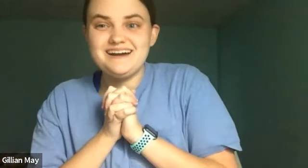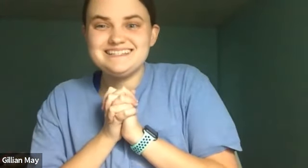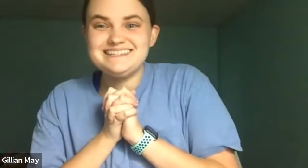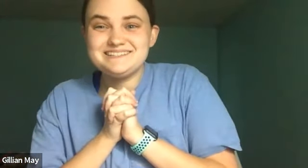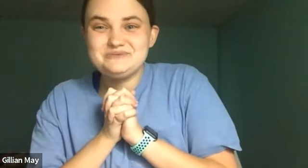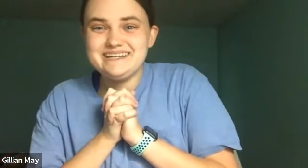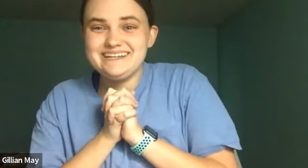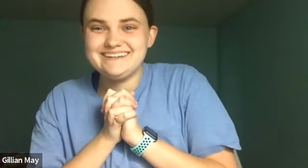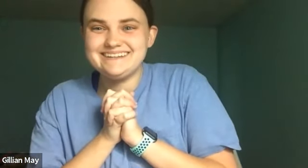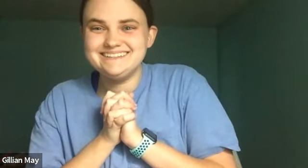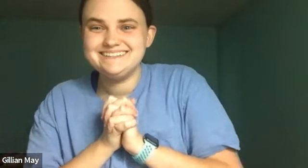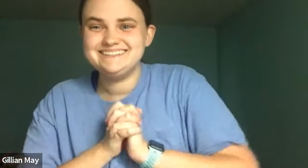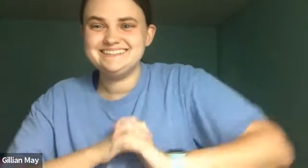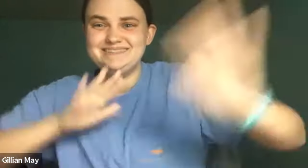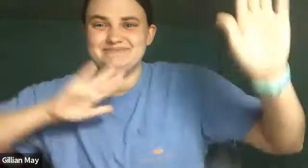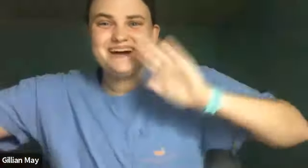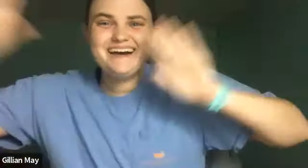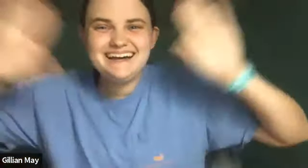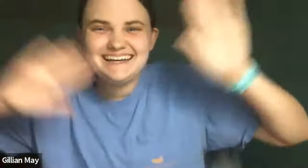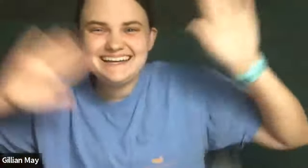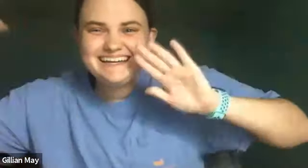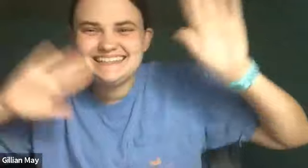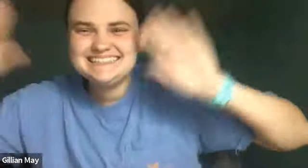guys next week. Bye.